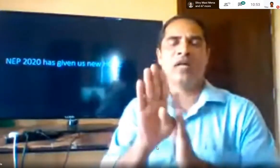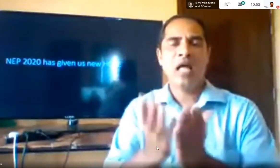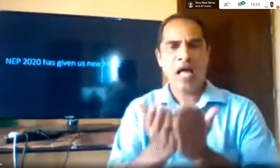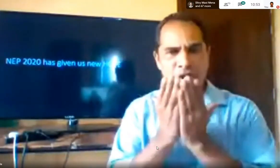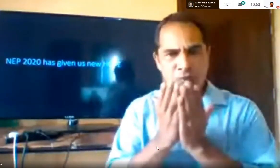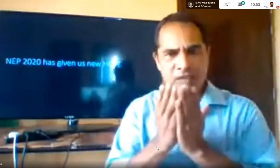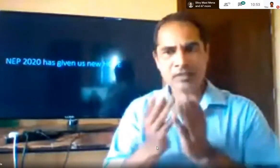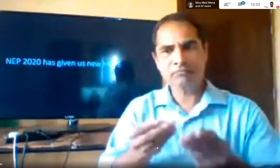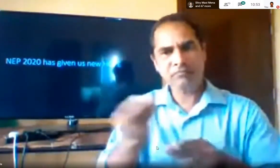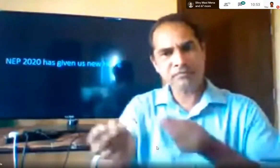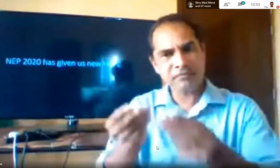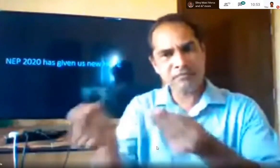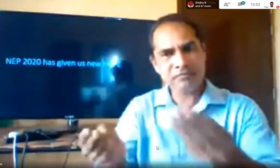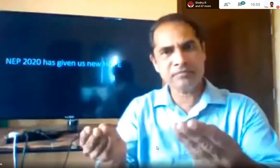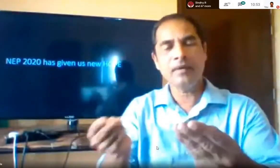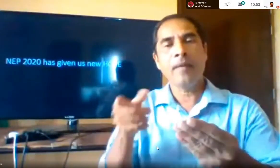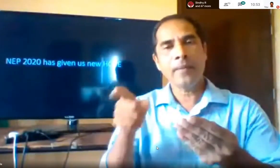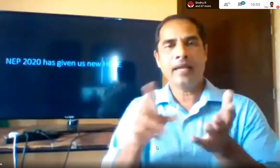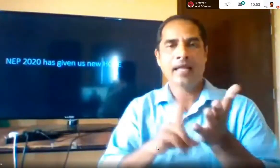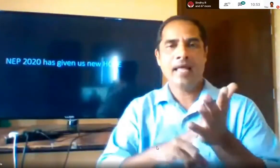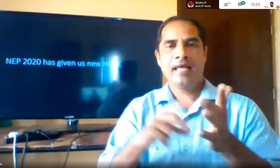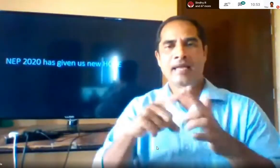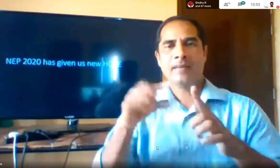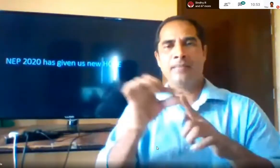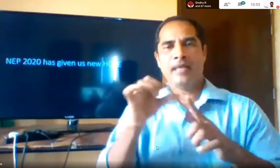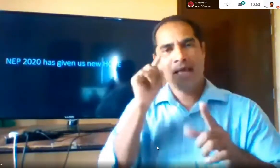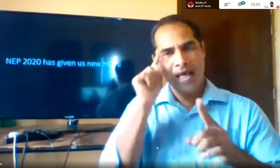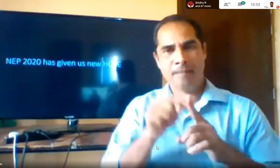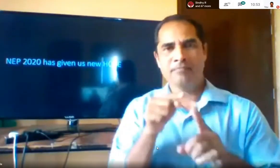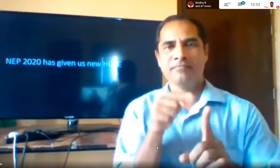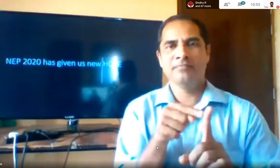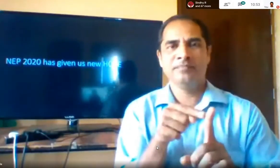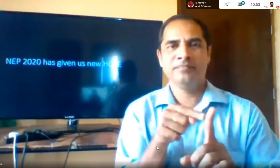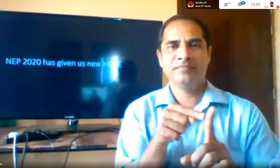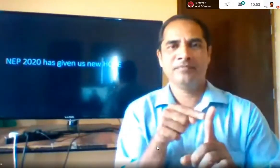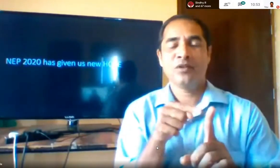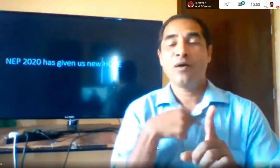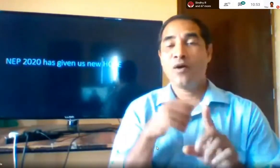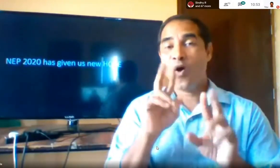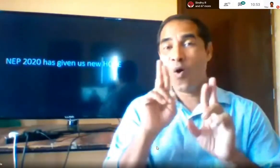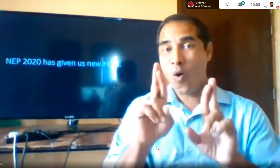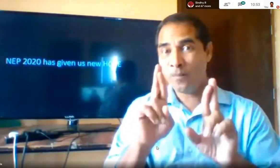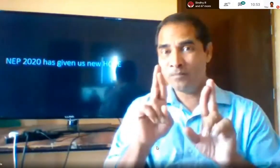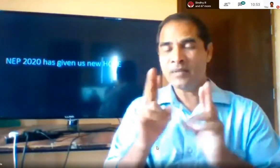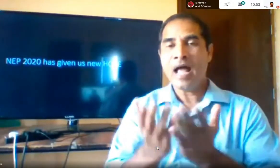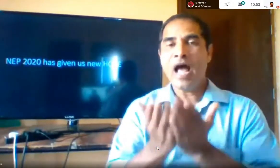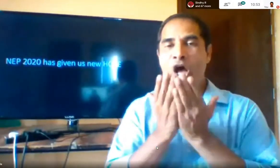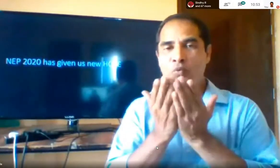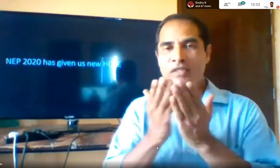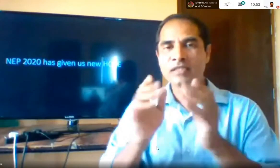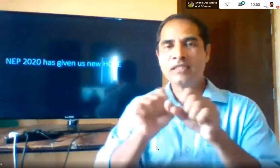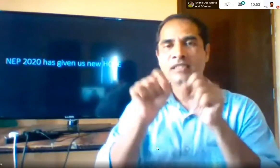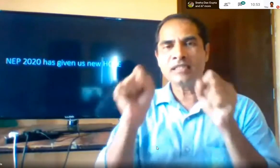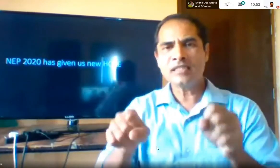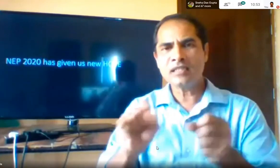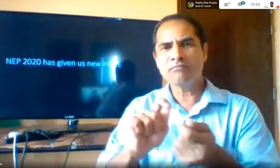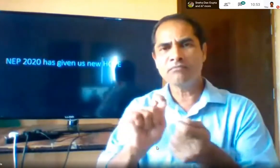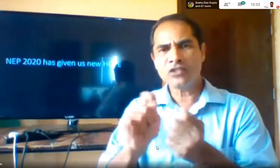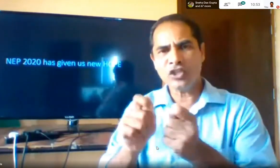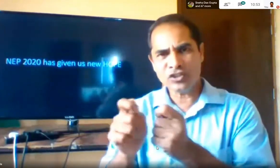the deaf community to be educated. So national education policy's aim is that. Hope